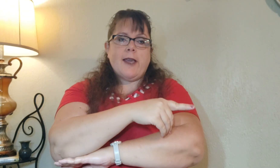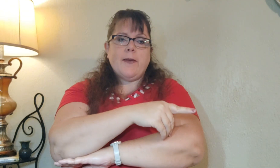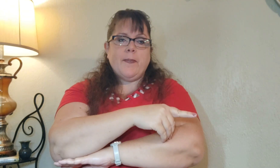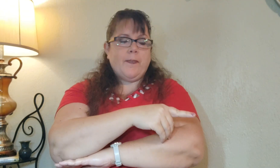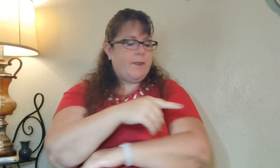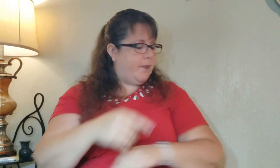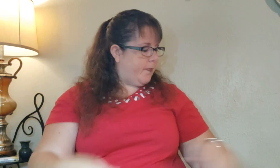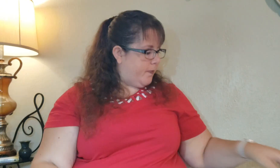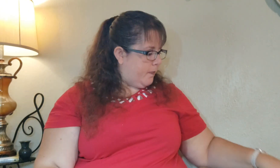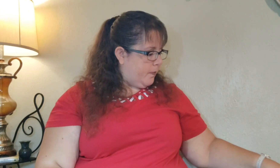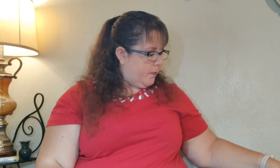day.